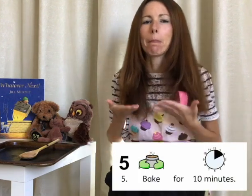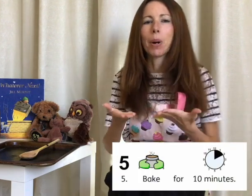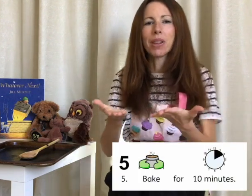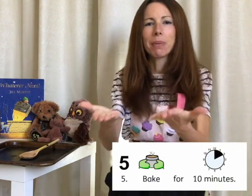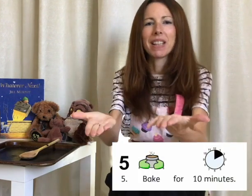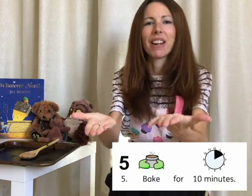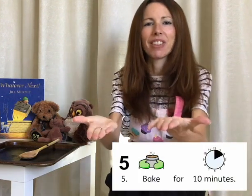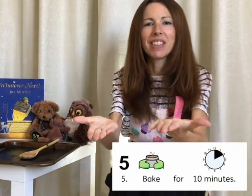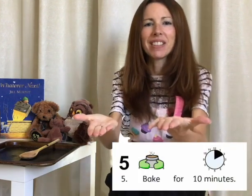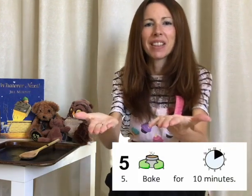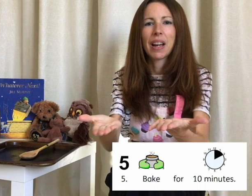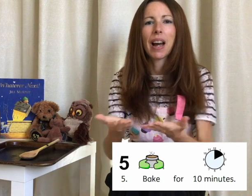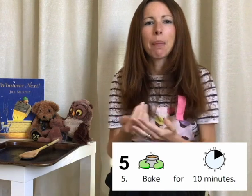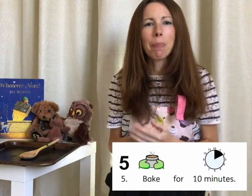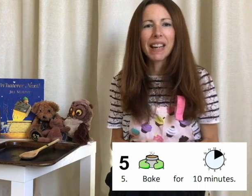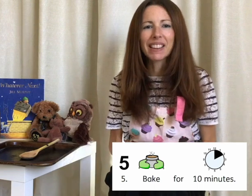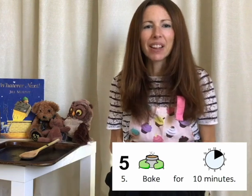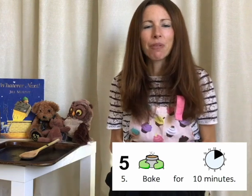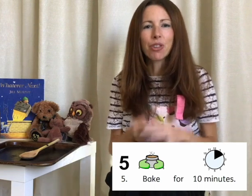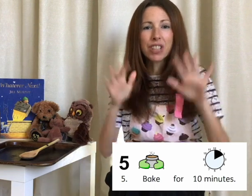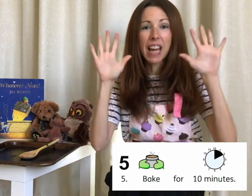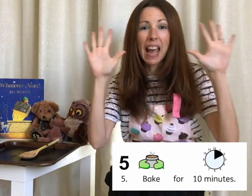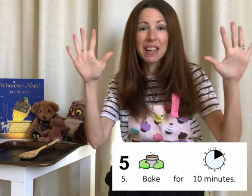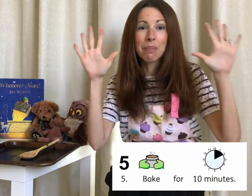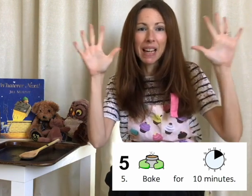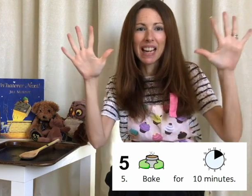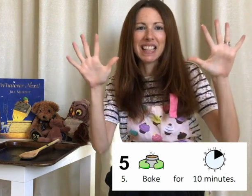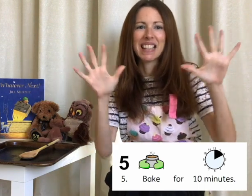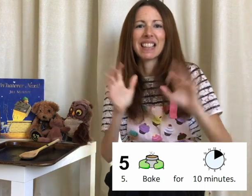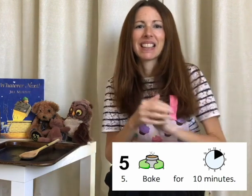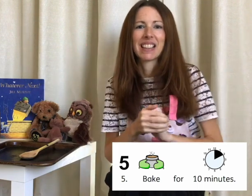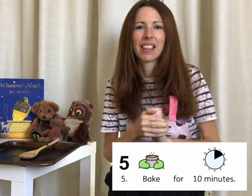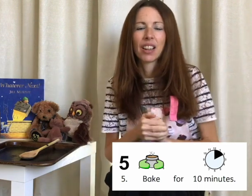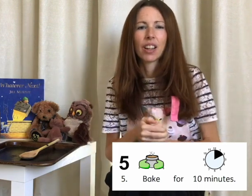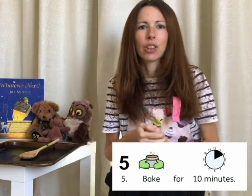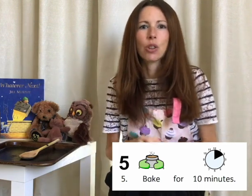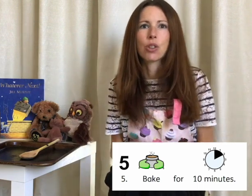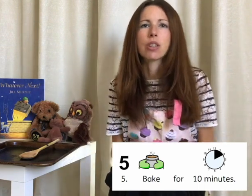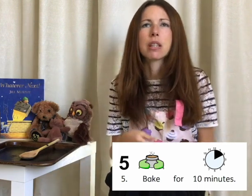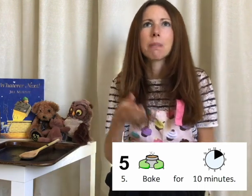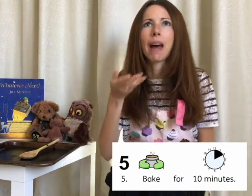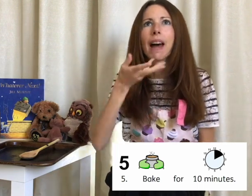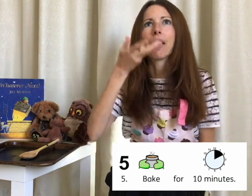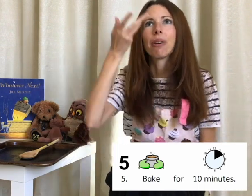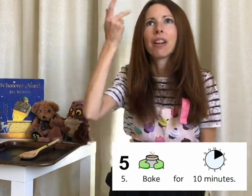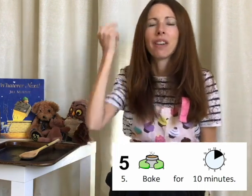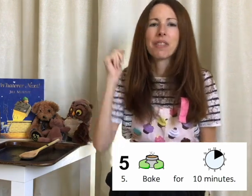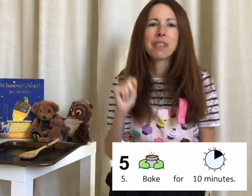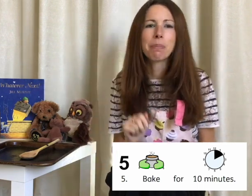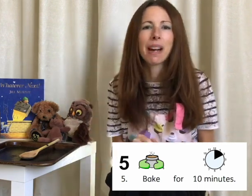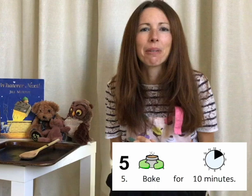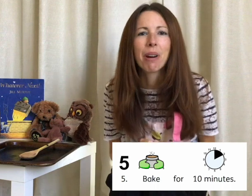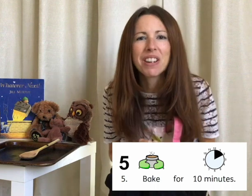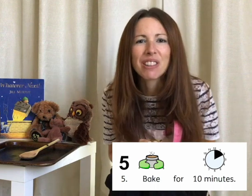put them in the oven and bake them for 10 minutes. You should smell them smelling